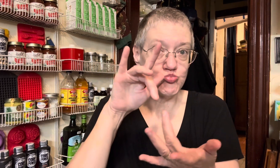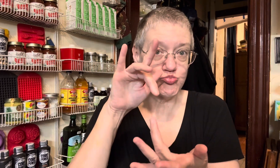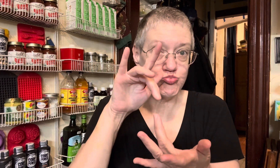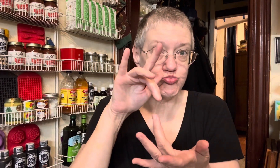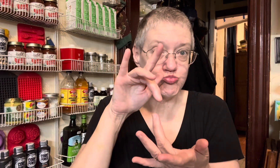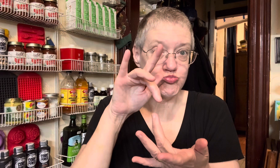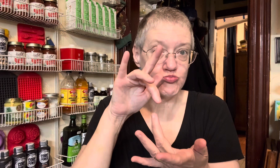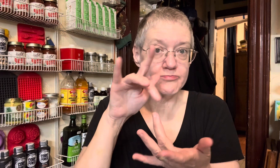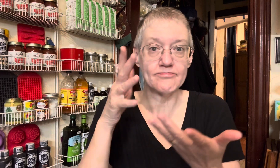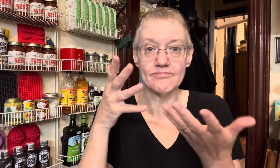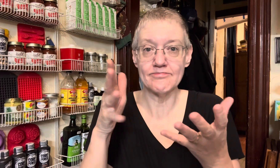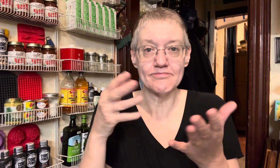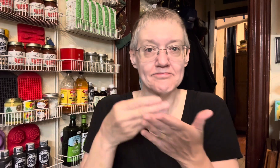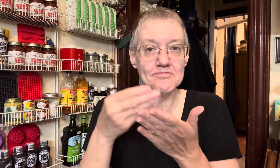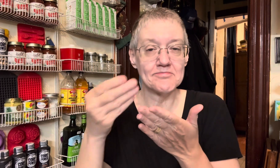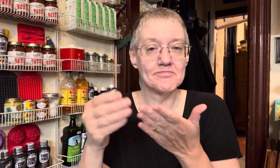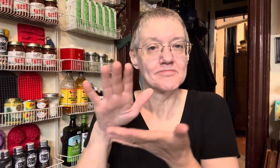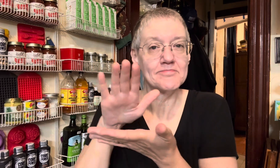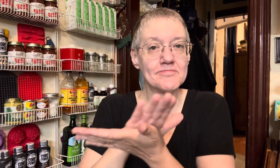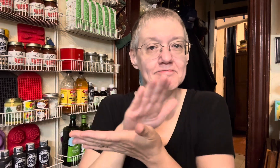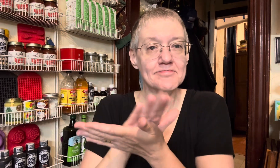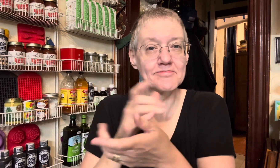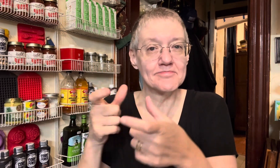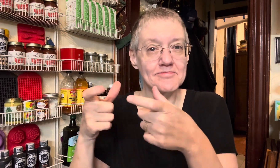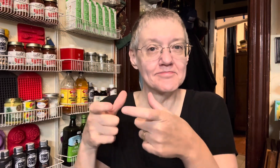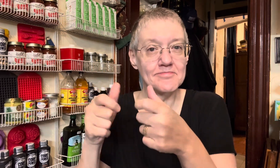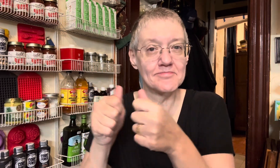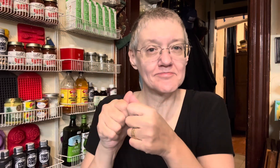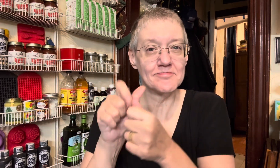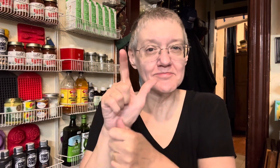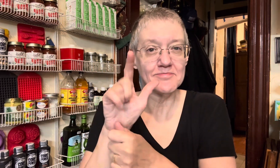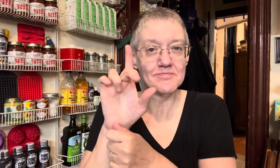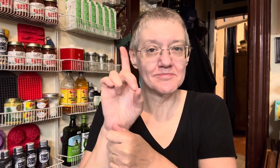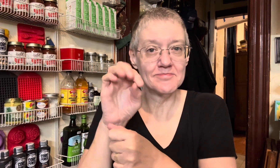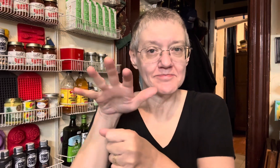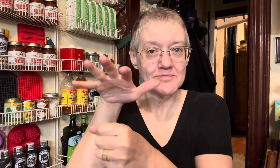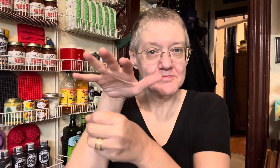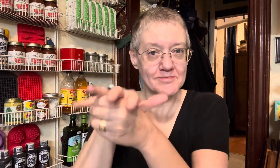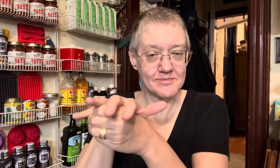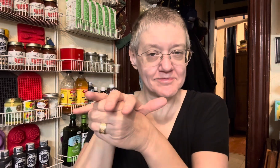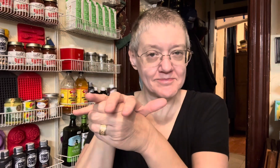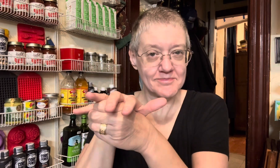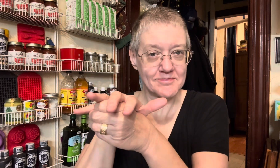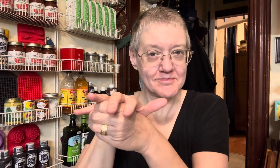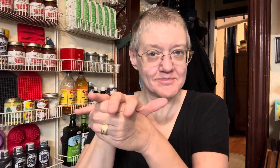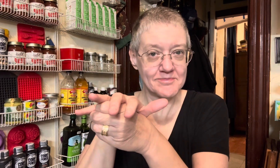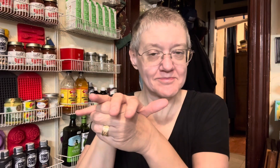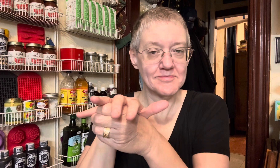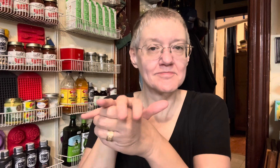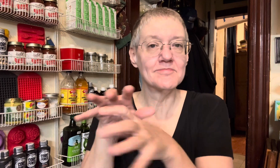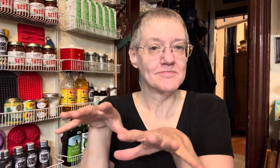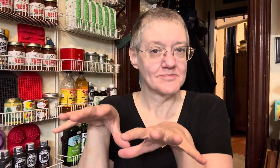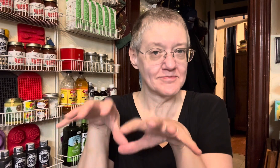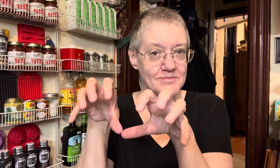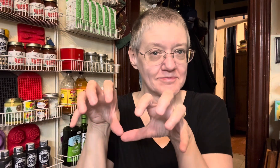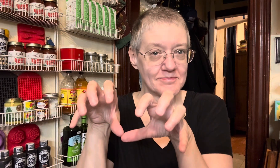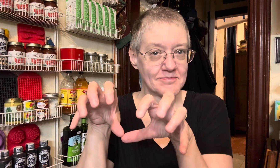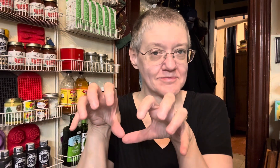I'm going to use the Vitamix again, and I've already bought some disposable paper cups with lids, and